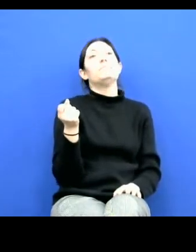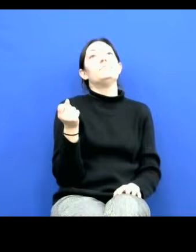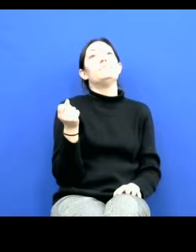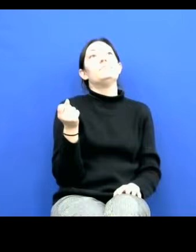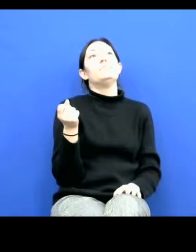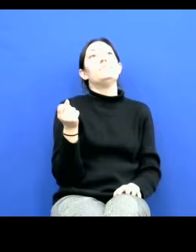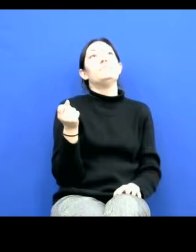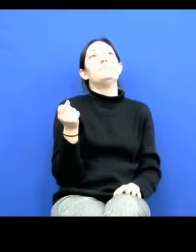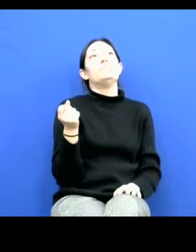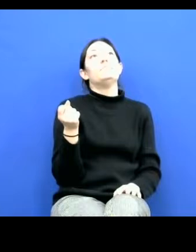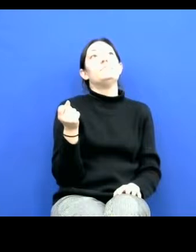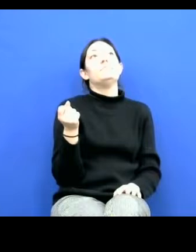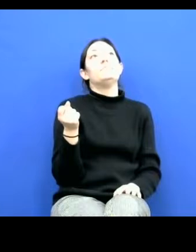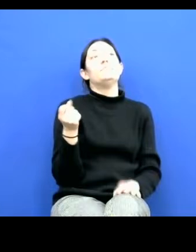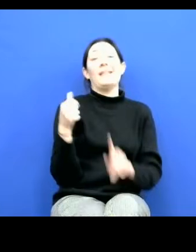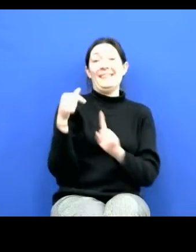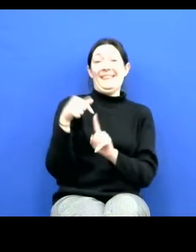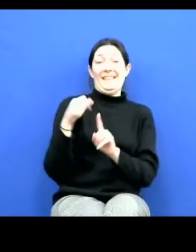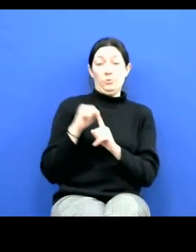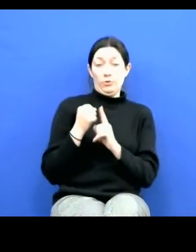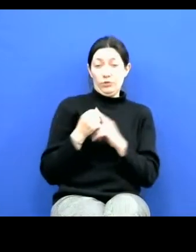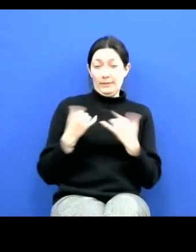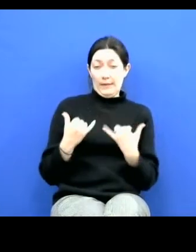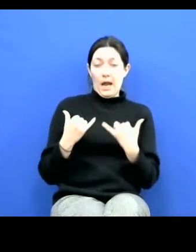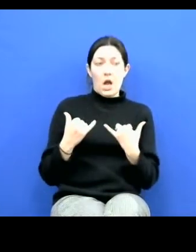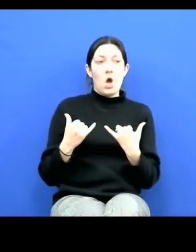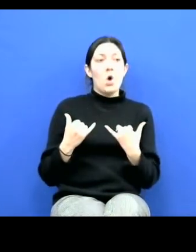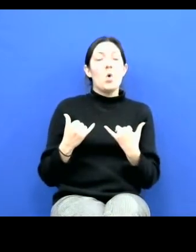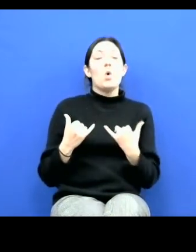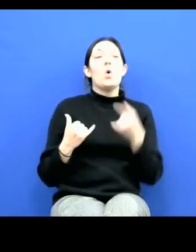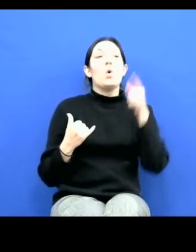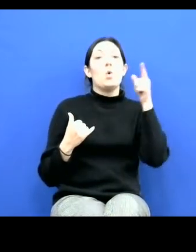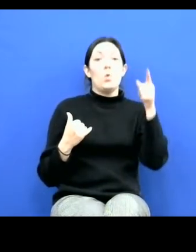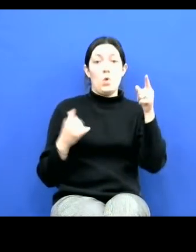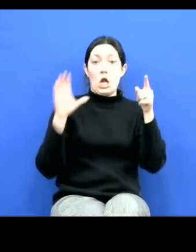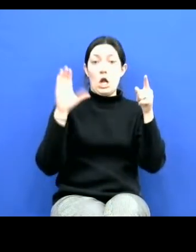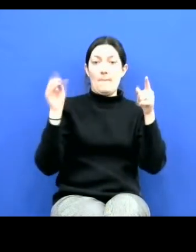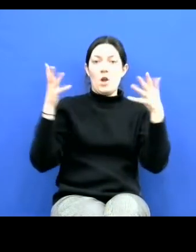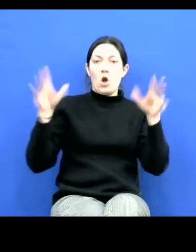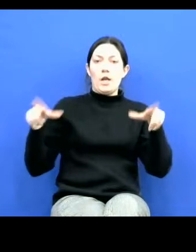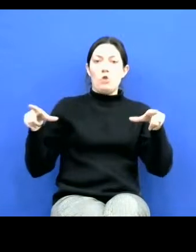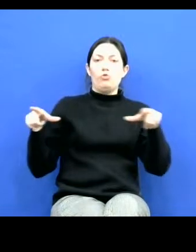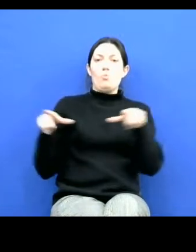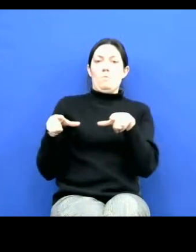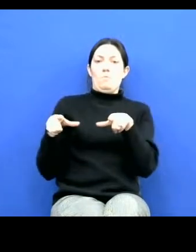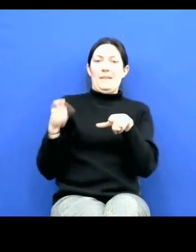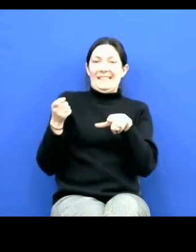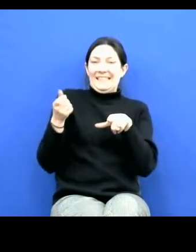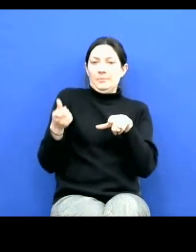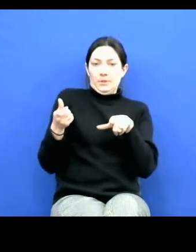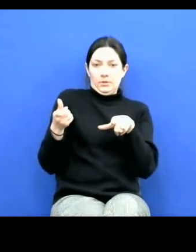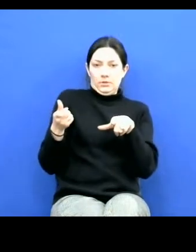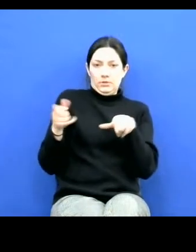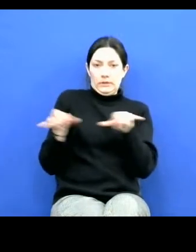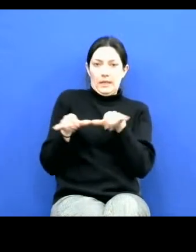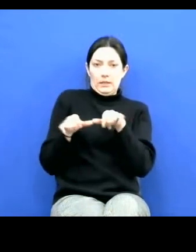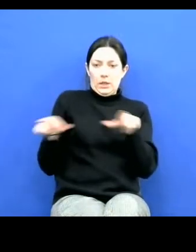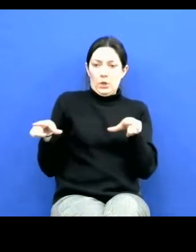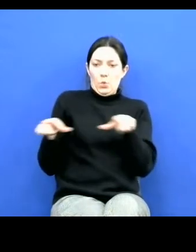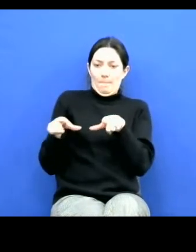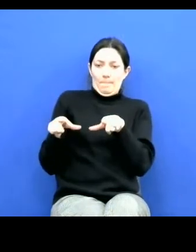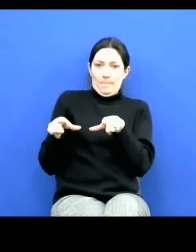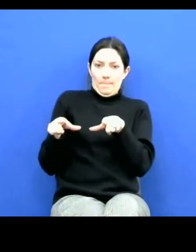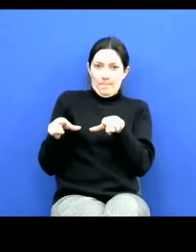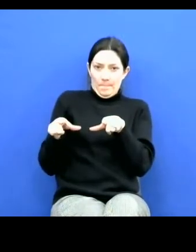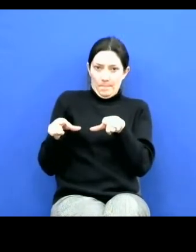in this particular case, they shrunk the size of the array slightly so that it would fit